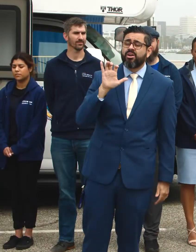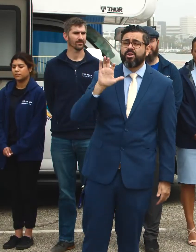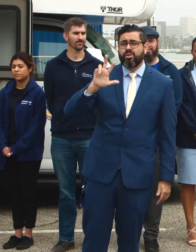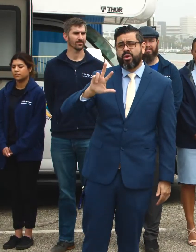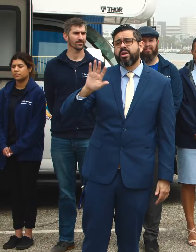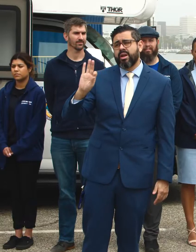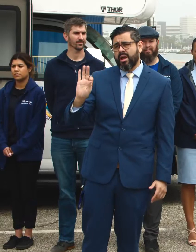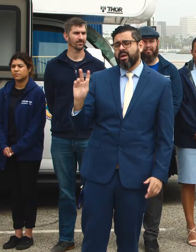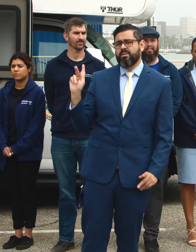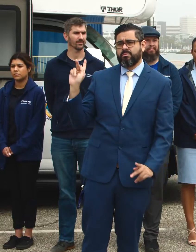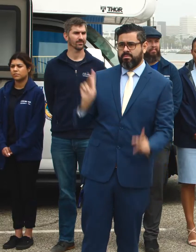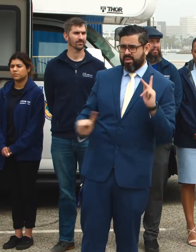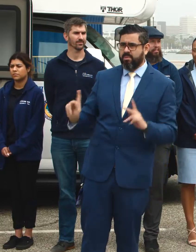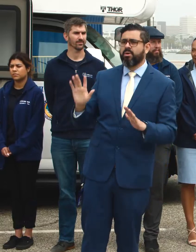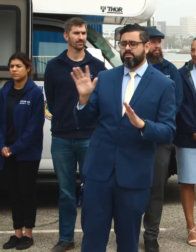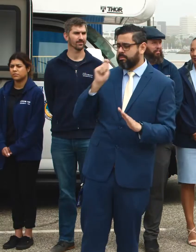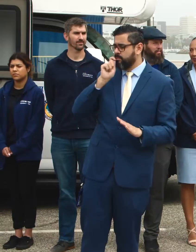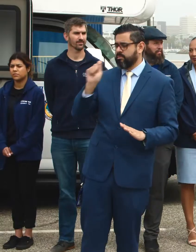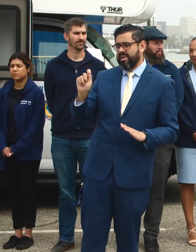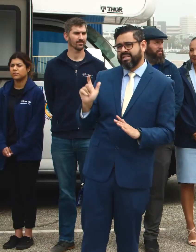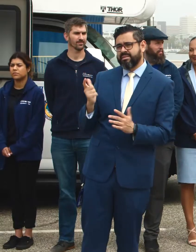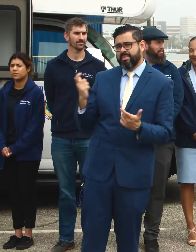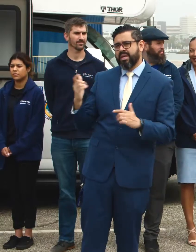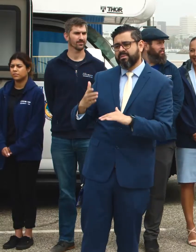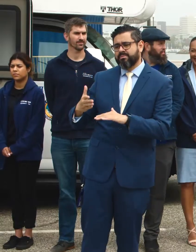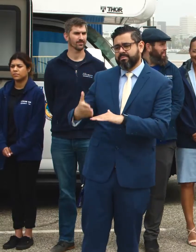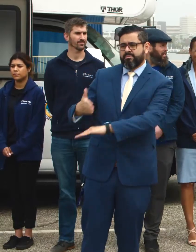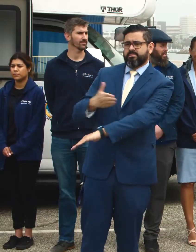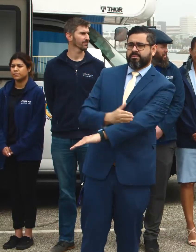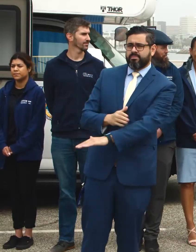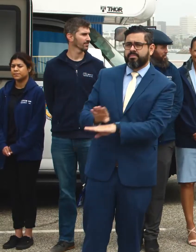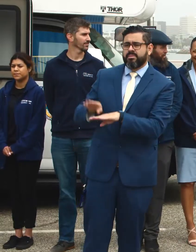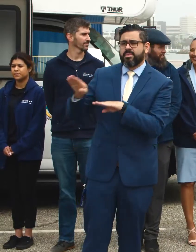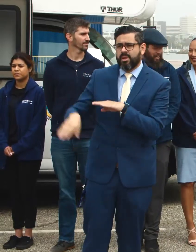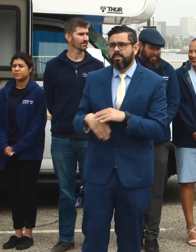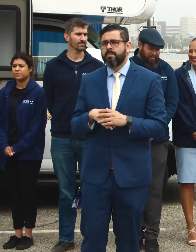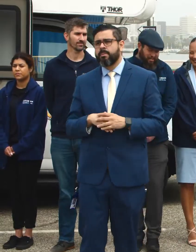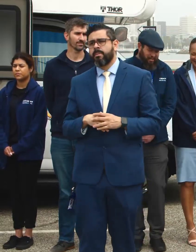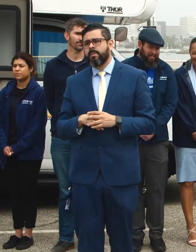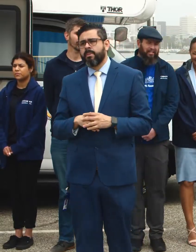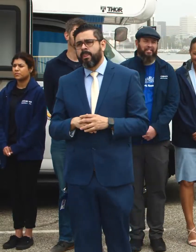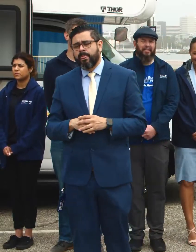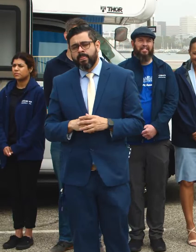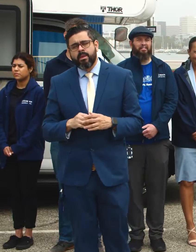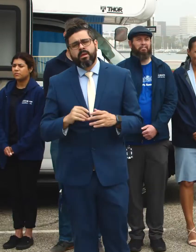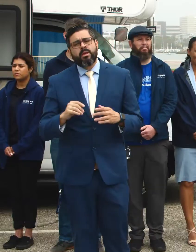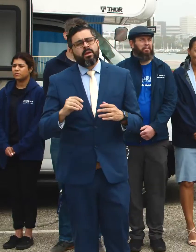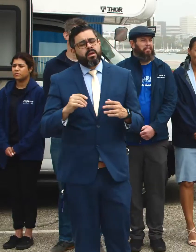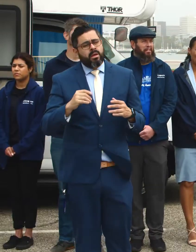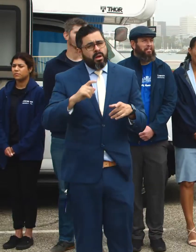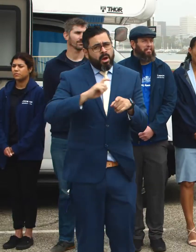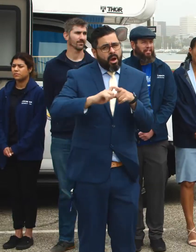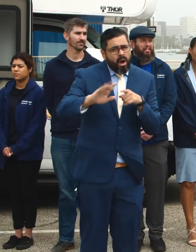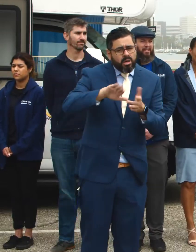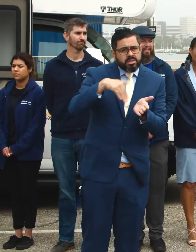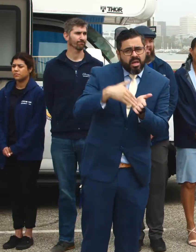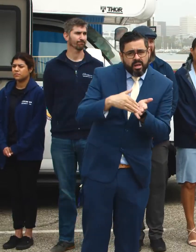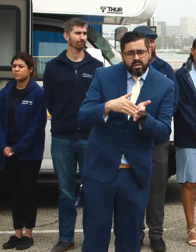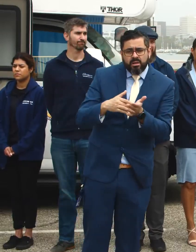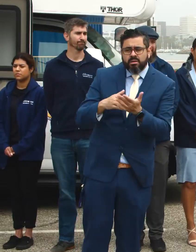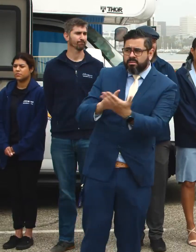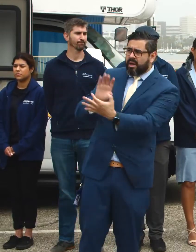So that's the big step. And there was our ability to have the call center, the outreach, the connection with